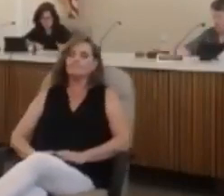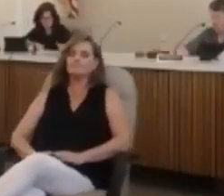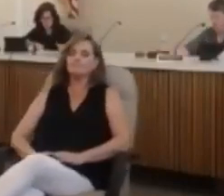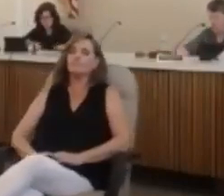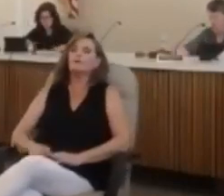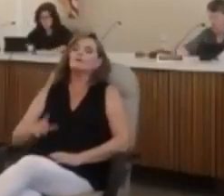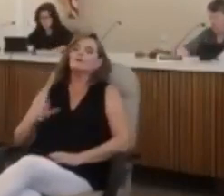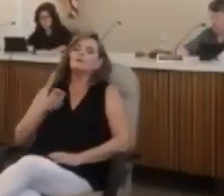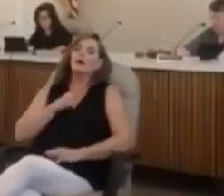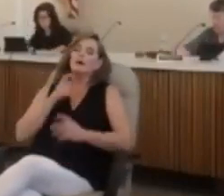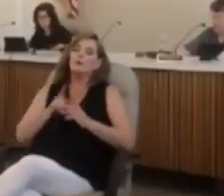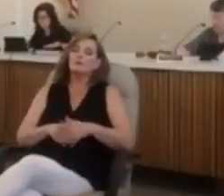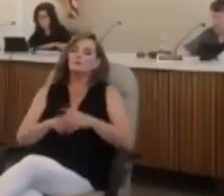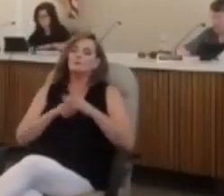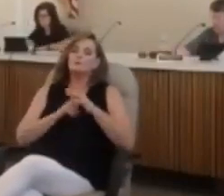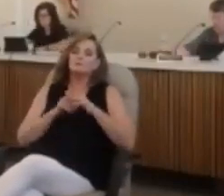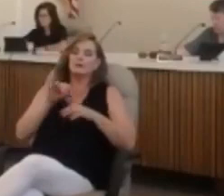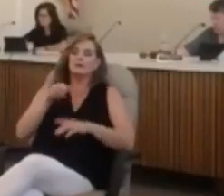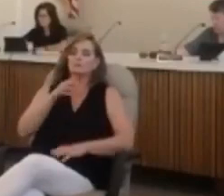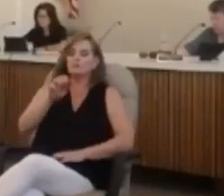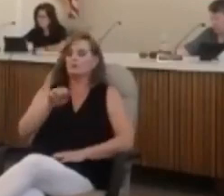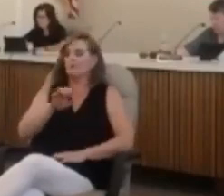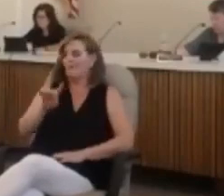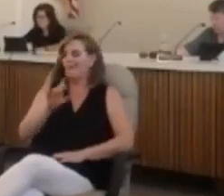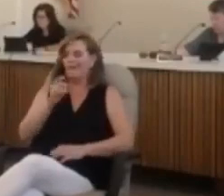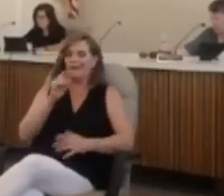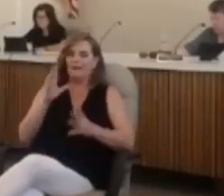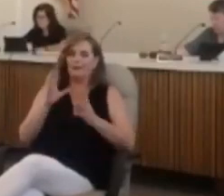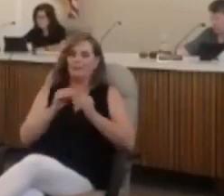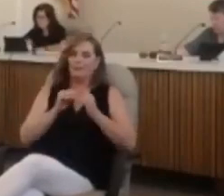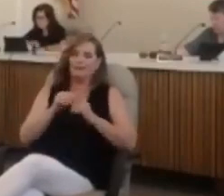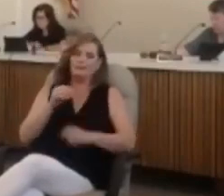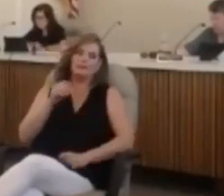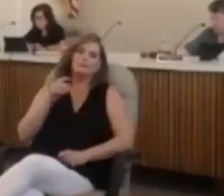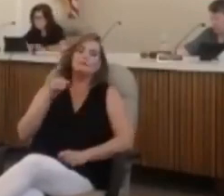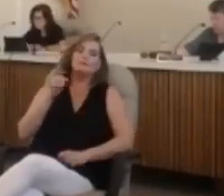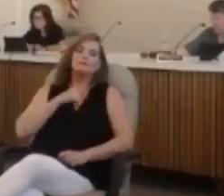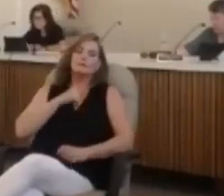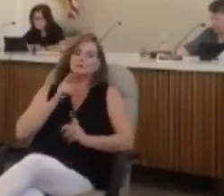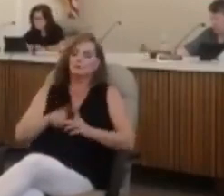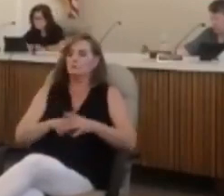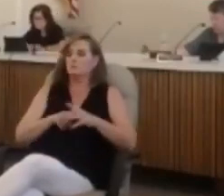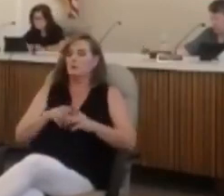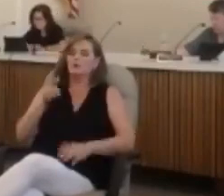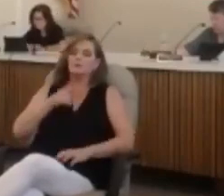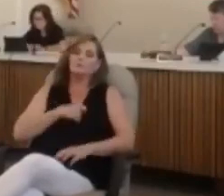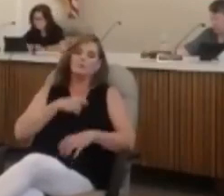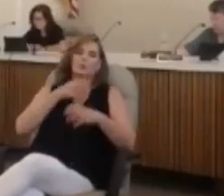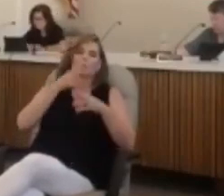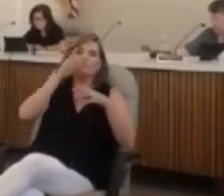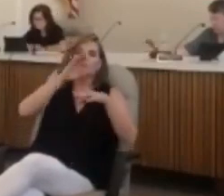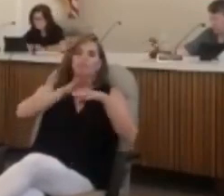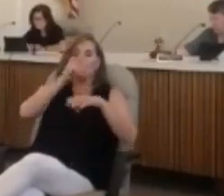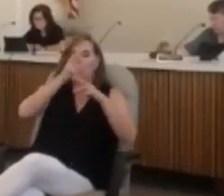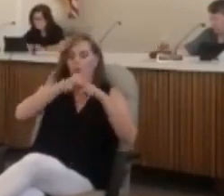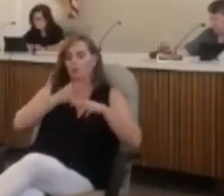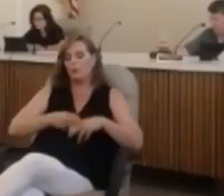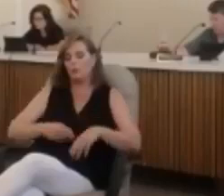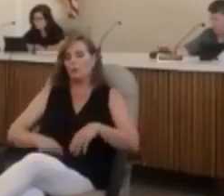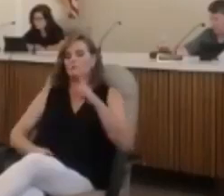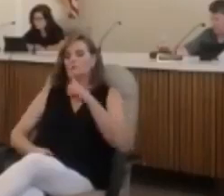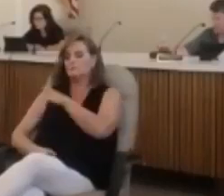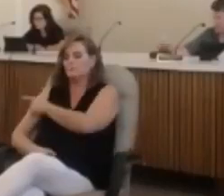I would like to call the July 8th, 2020 Henrietta Town Board meeting to order. Please call the roll. Councilmember